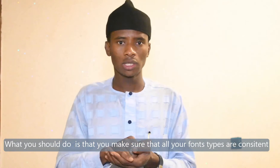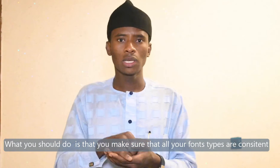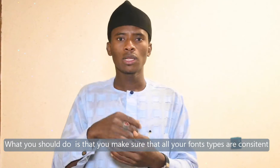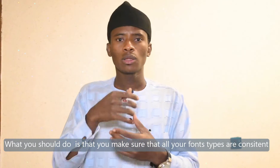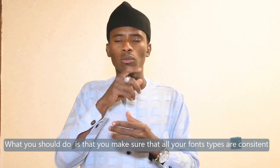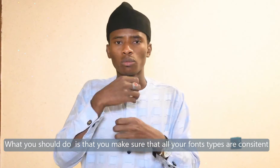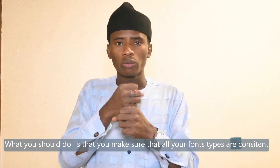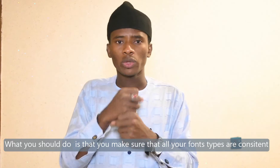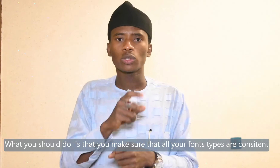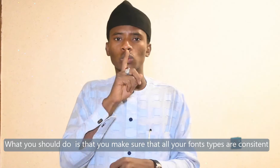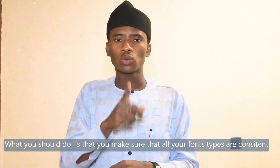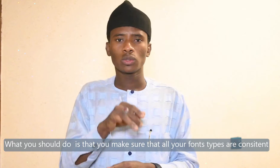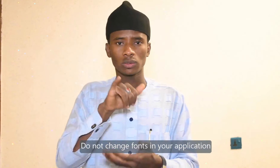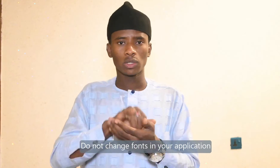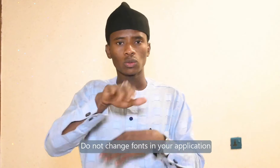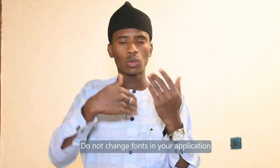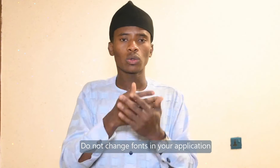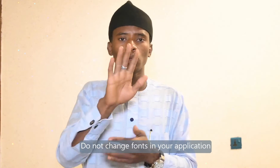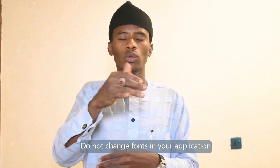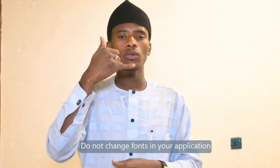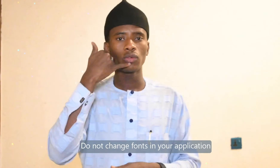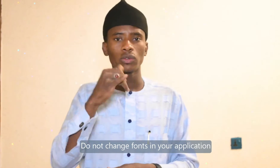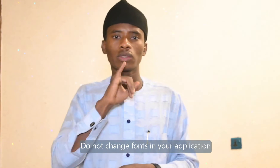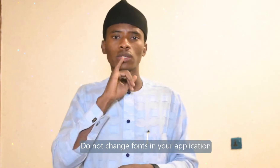are consistent. Don't change fonts.